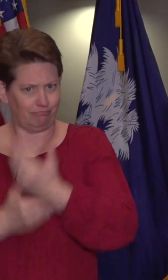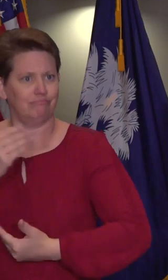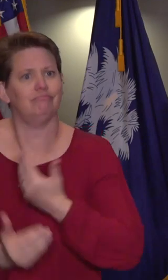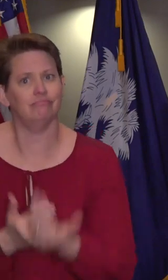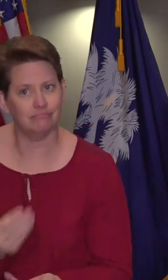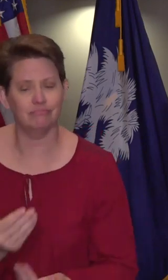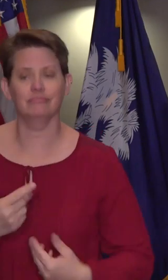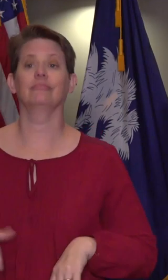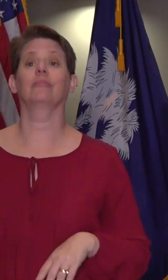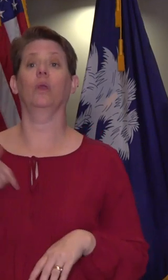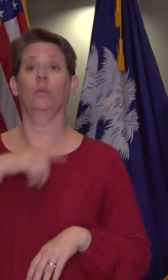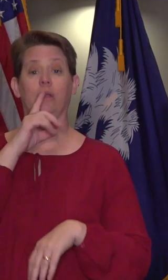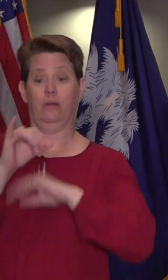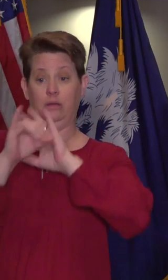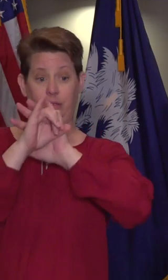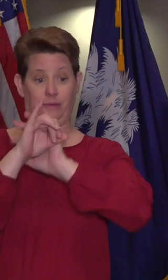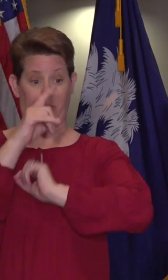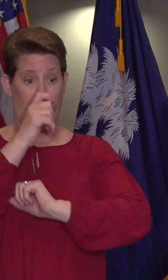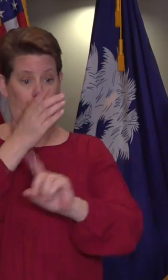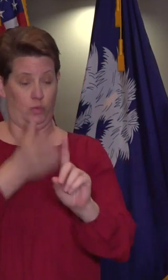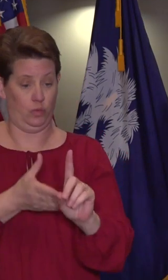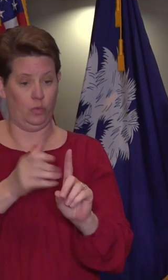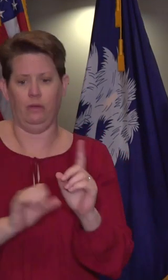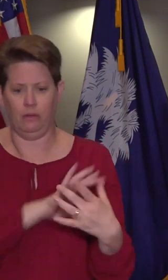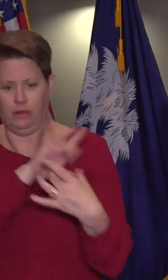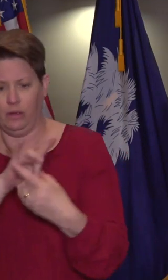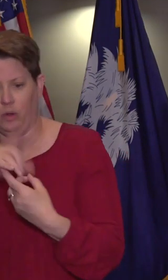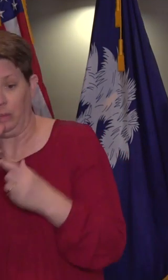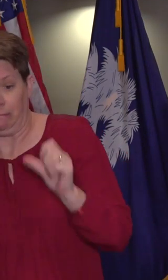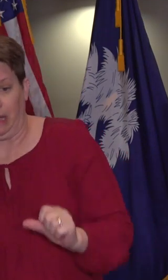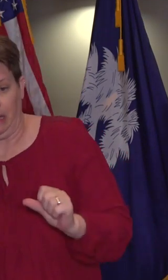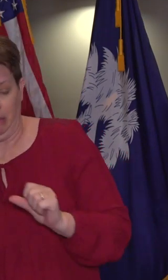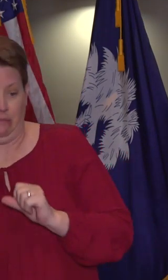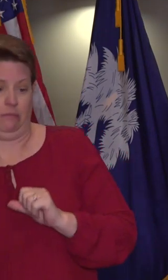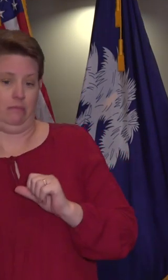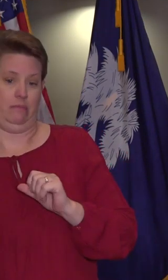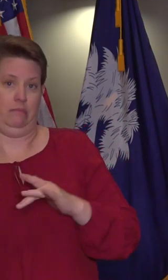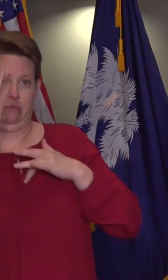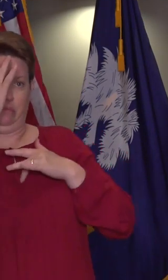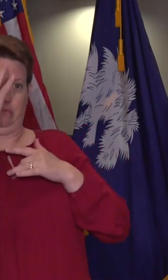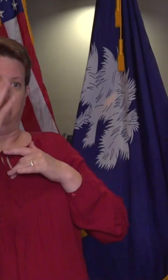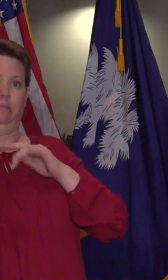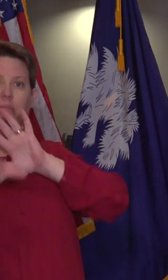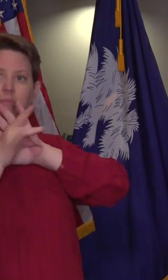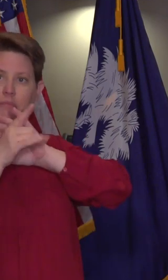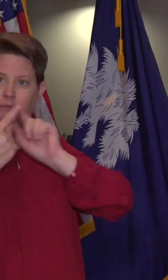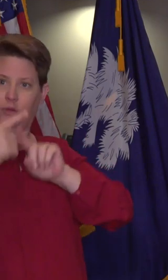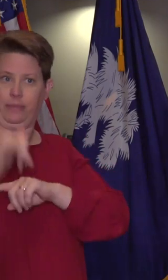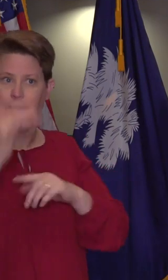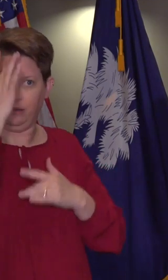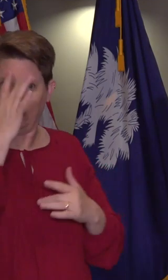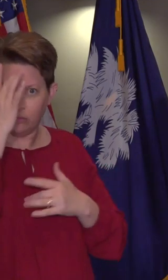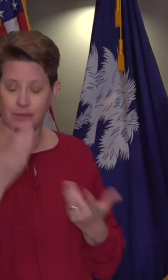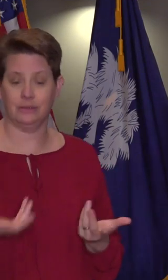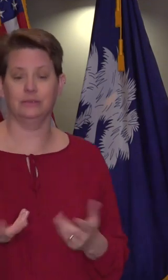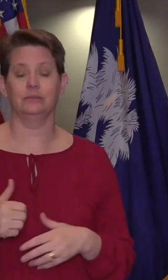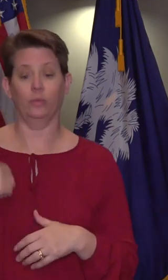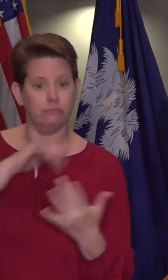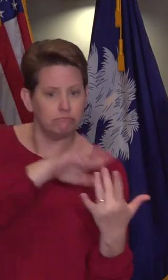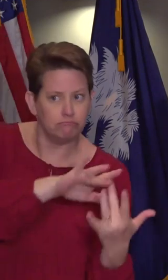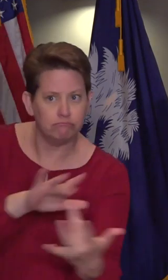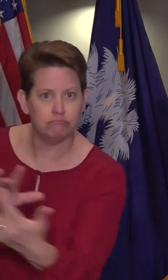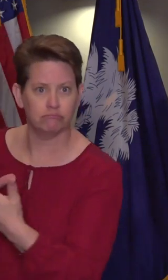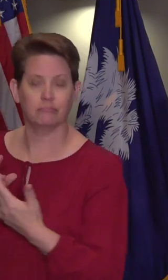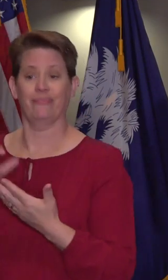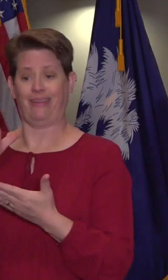and connecting with individuals who could have been exposed to this illness. This helps us to limit potential spread